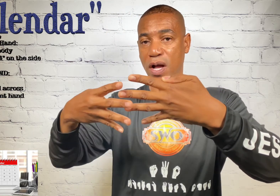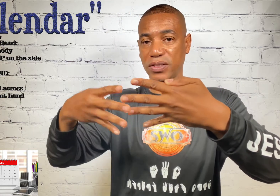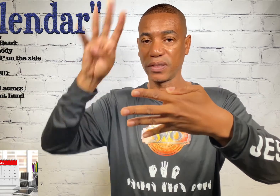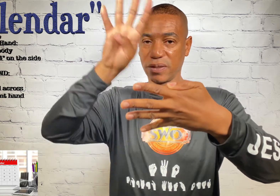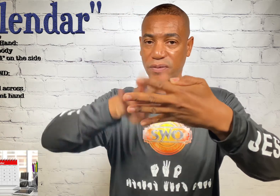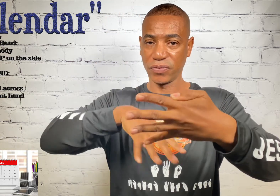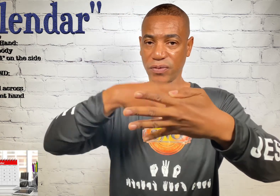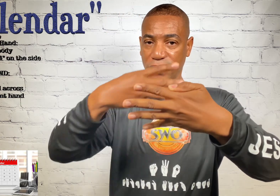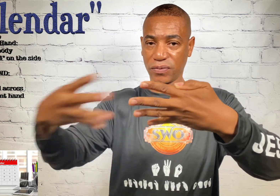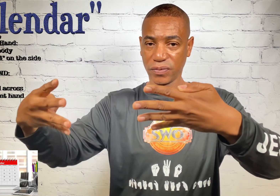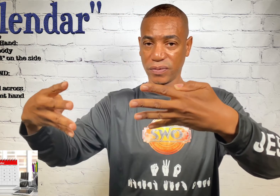across.